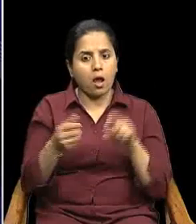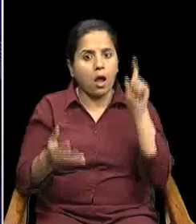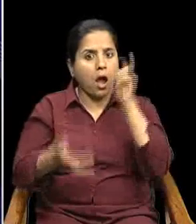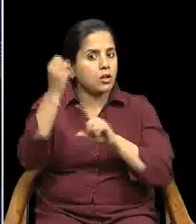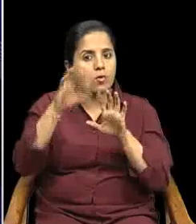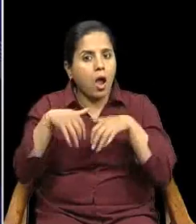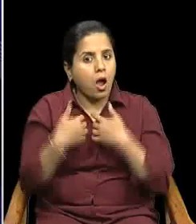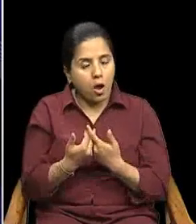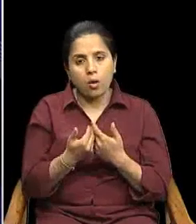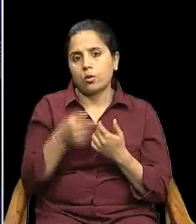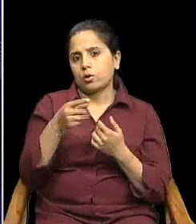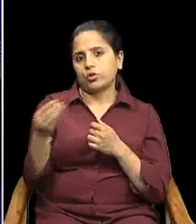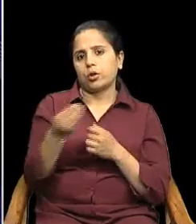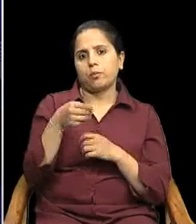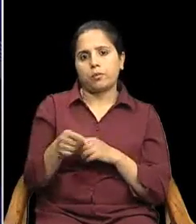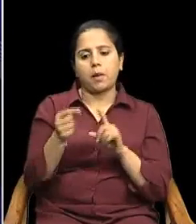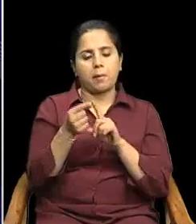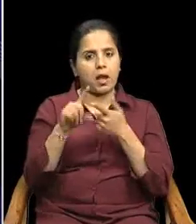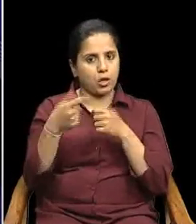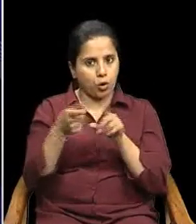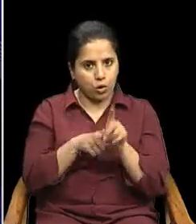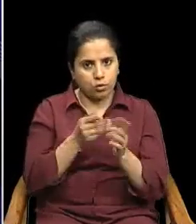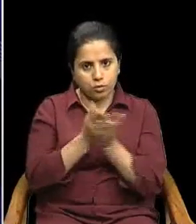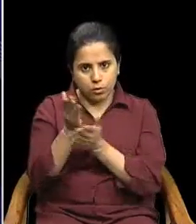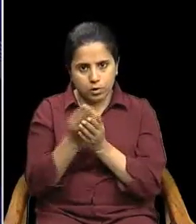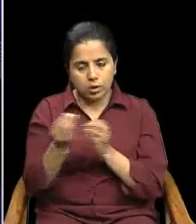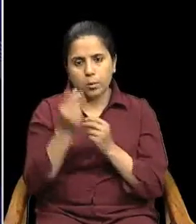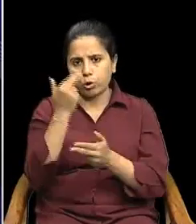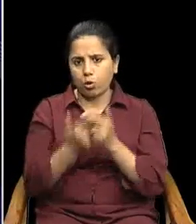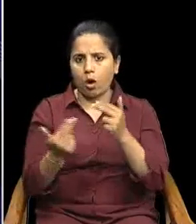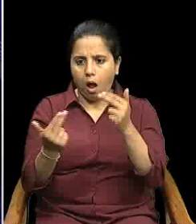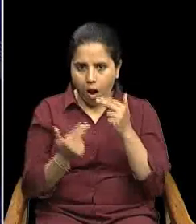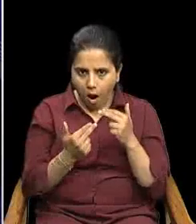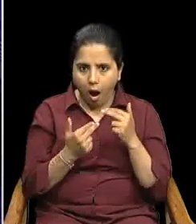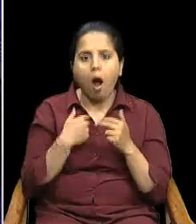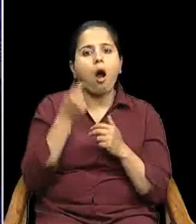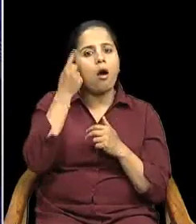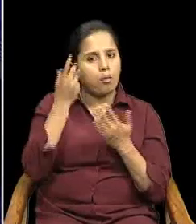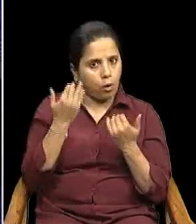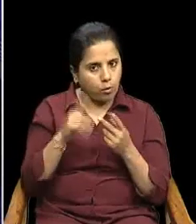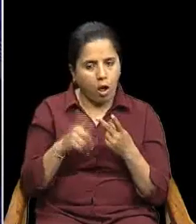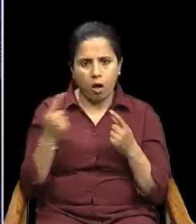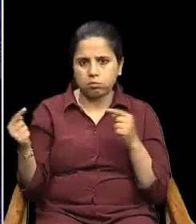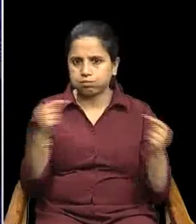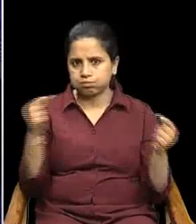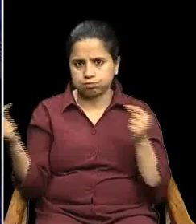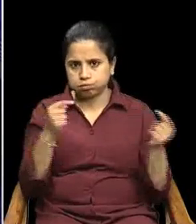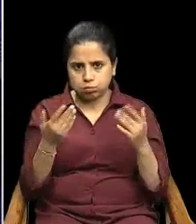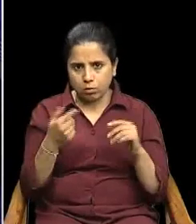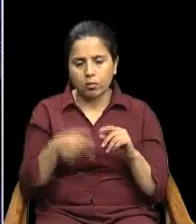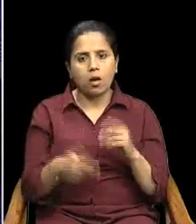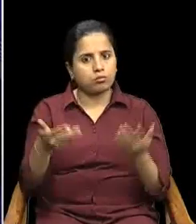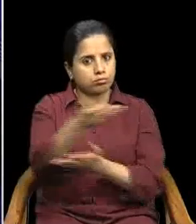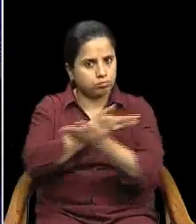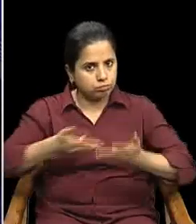by some pedagogical aspects like storytelling, debate,